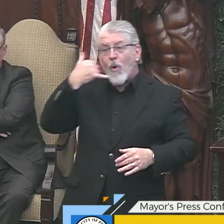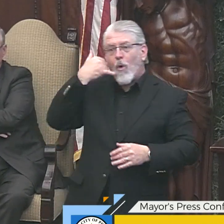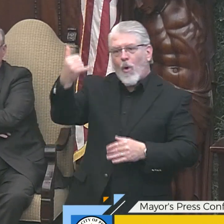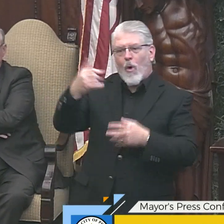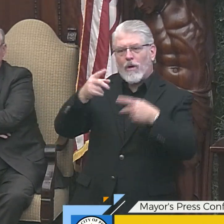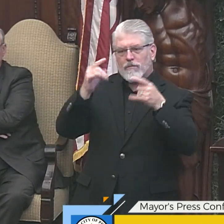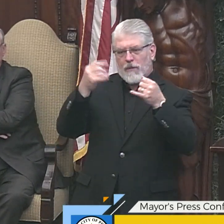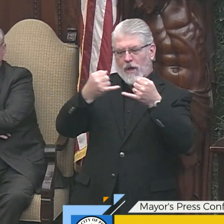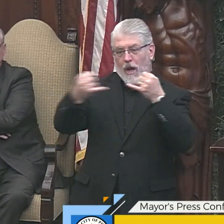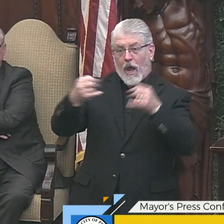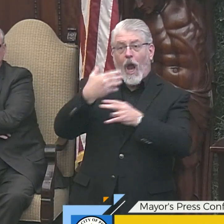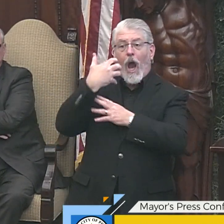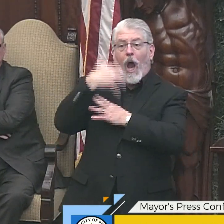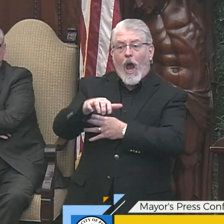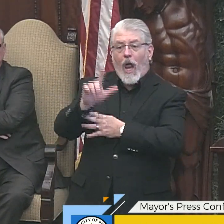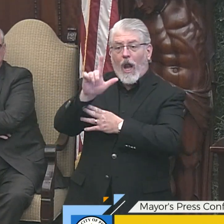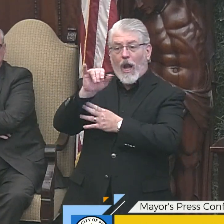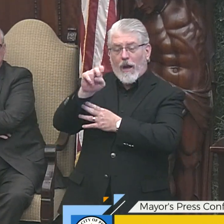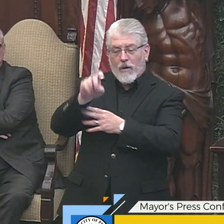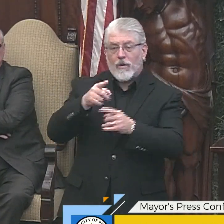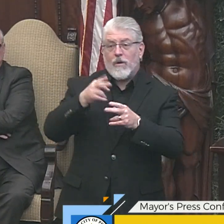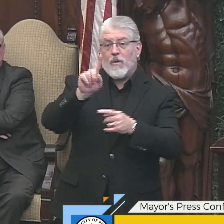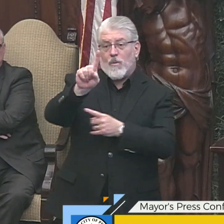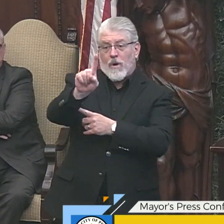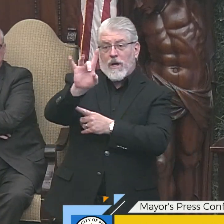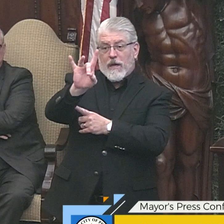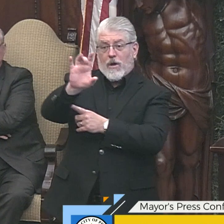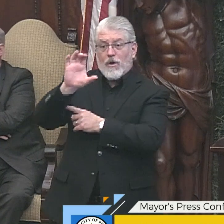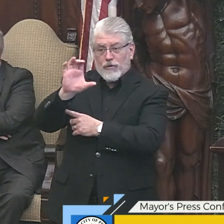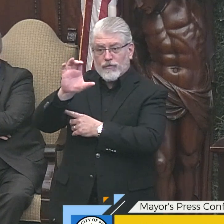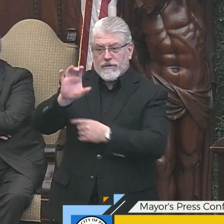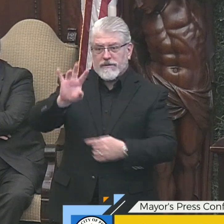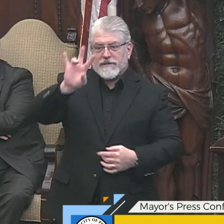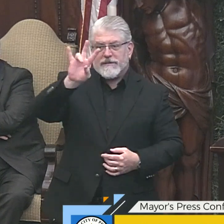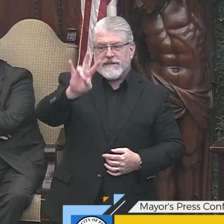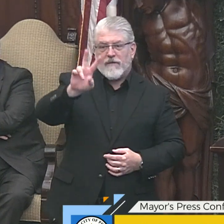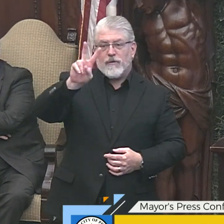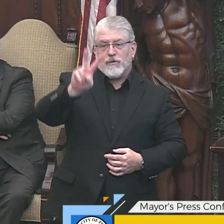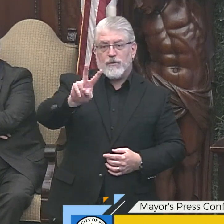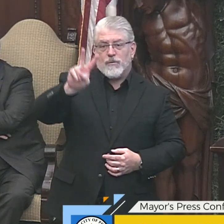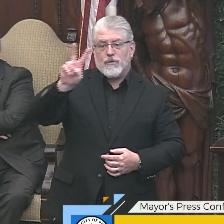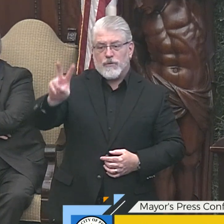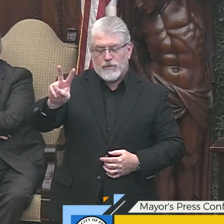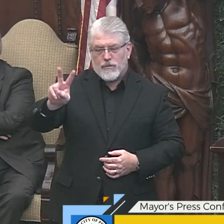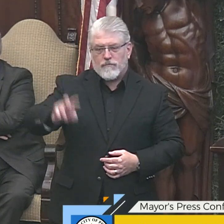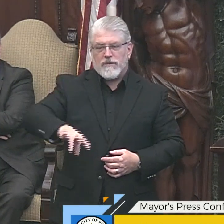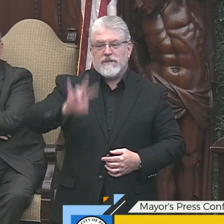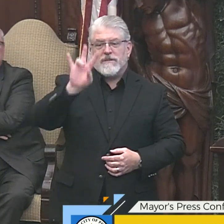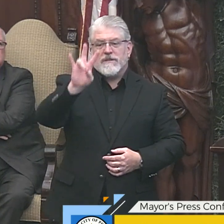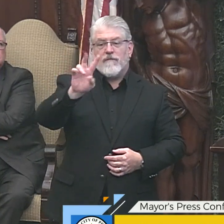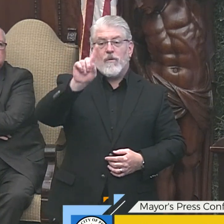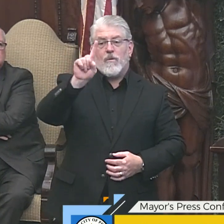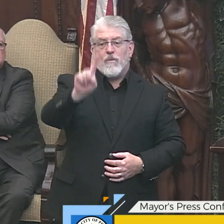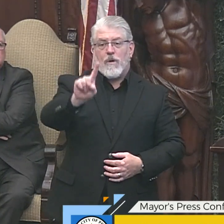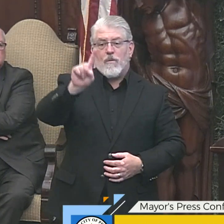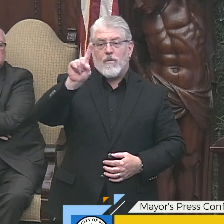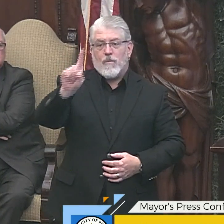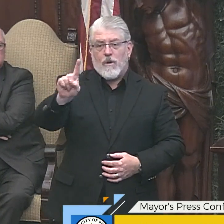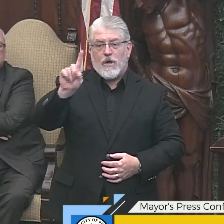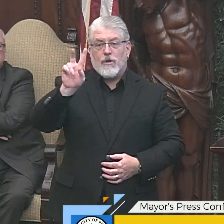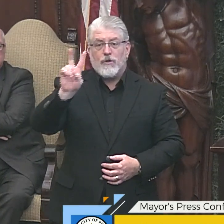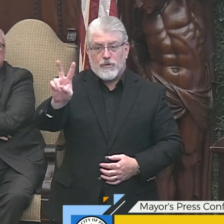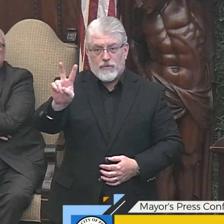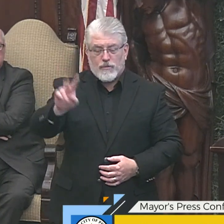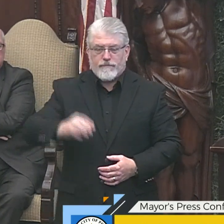1-800-722-7112. That's for people who have questions about the virus itself or about the disease. It's not for questions about whether you think a business should be open. I know there's many questions